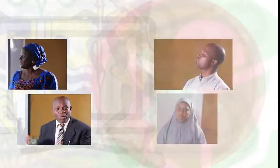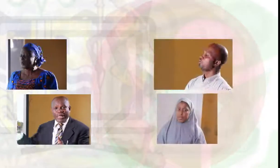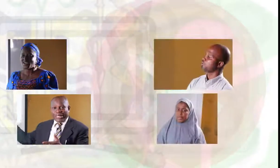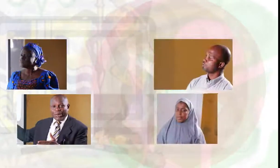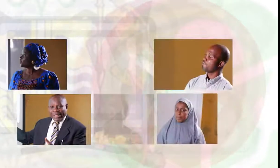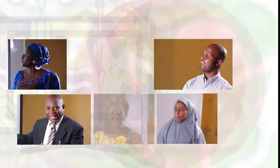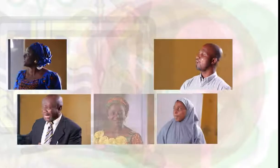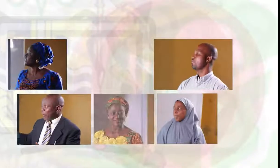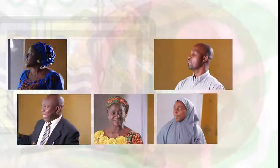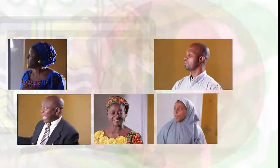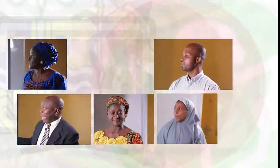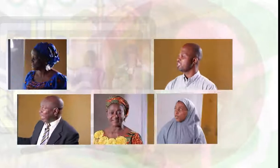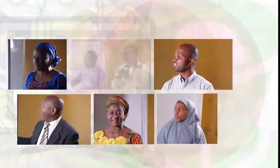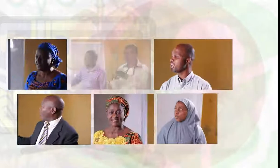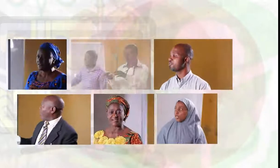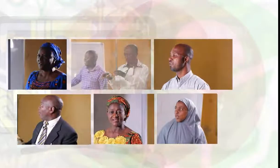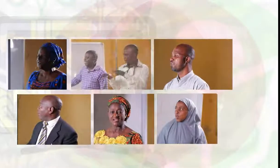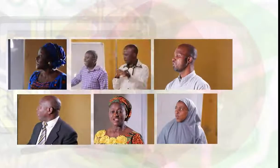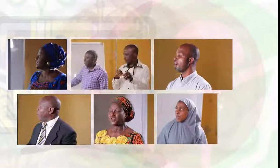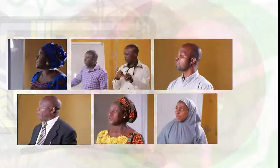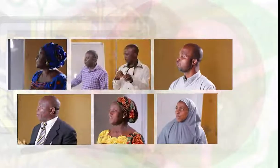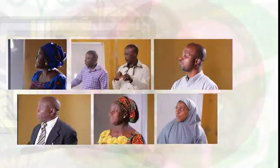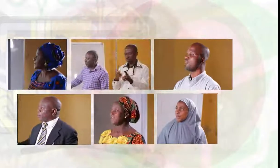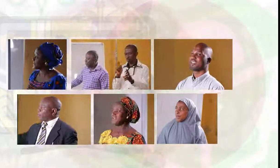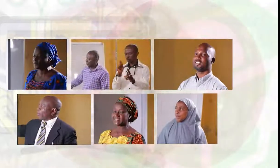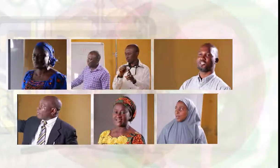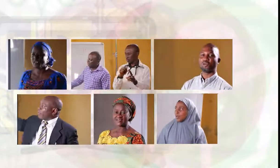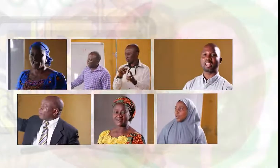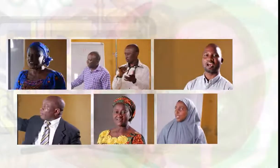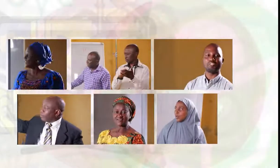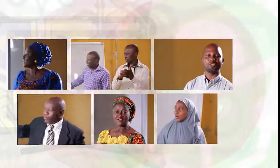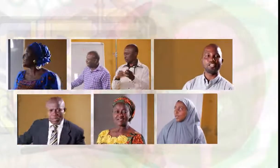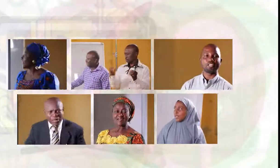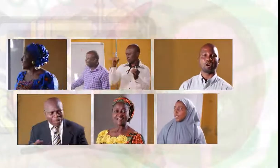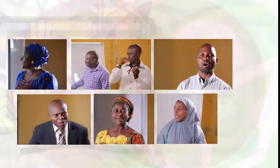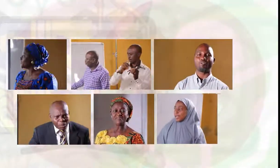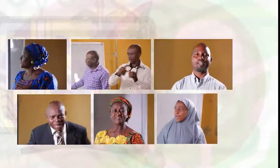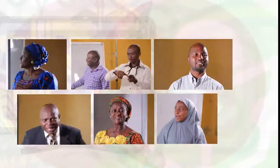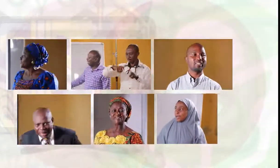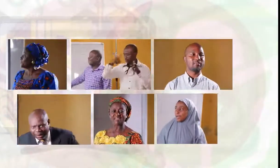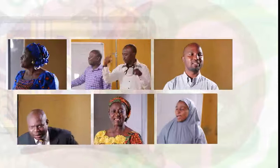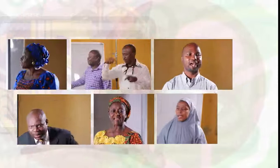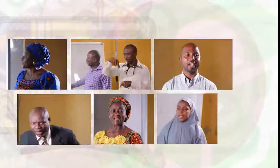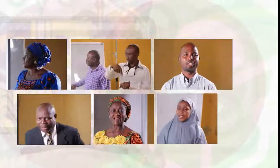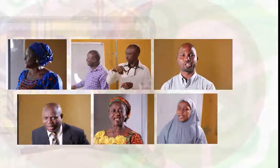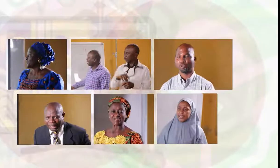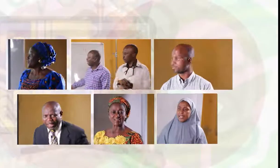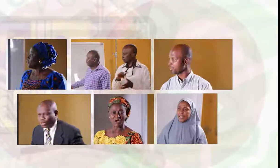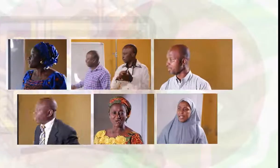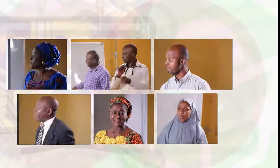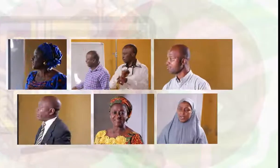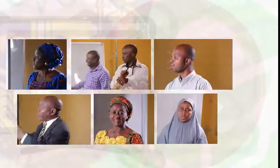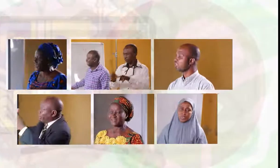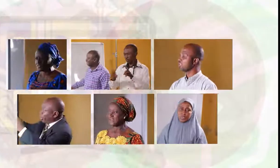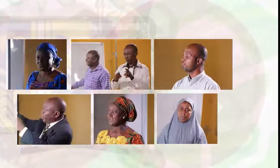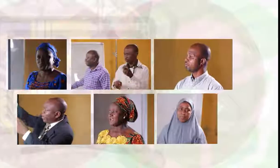to the next point. We should ensure whatever we see is clear. That means work is being